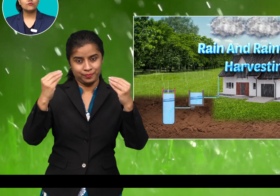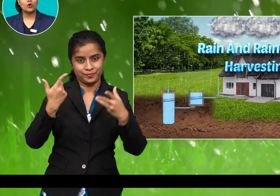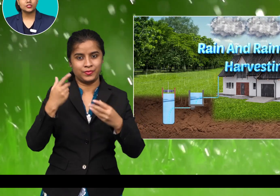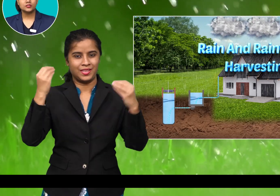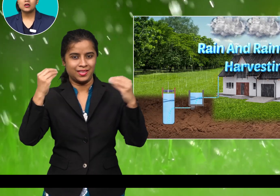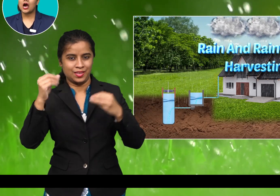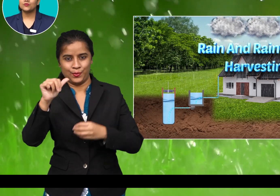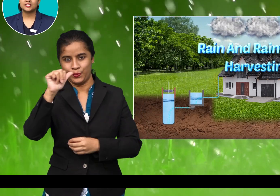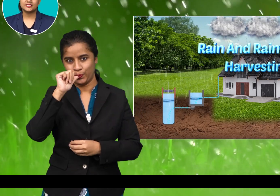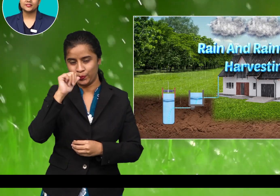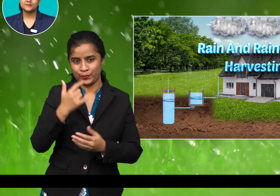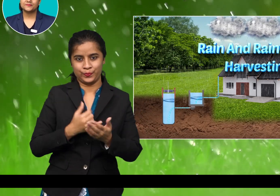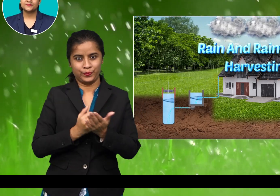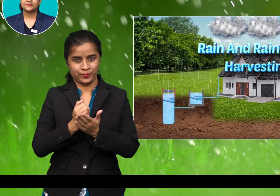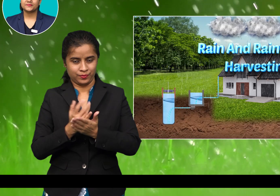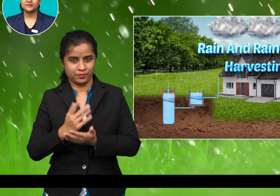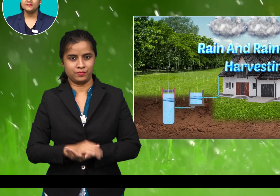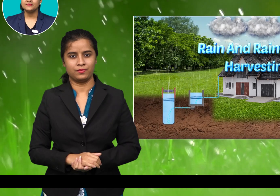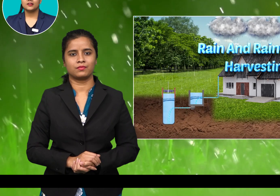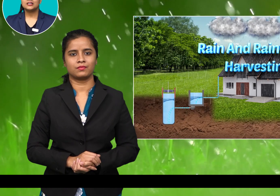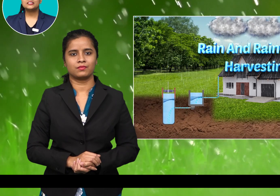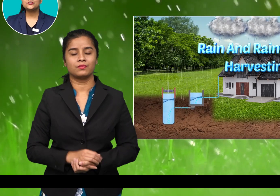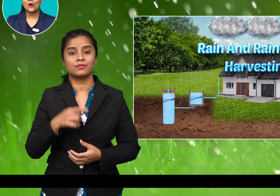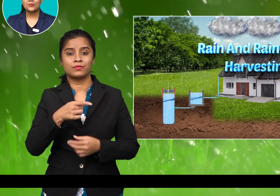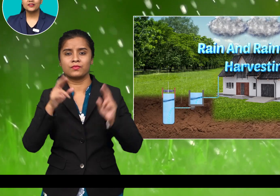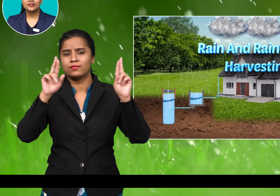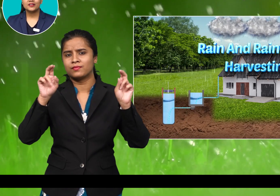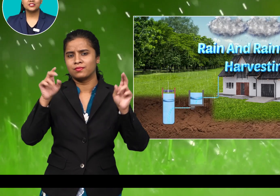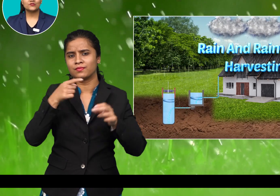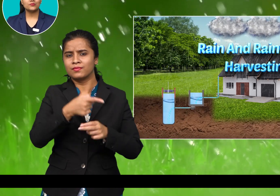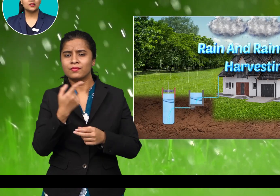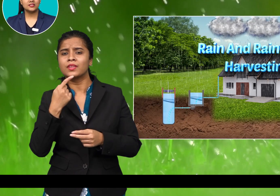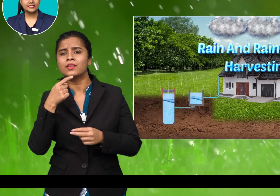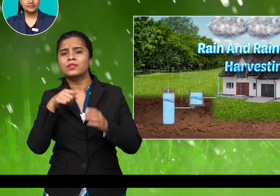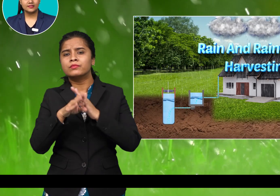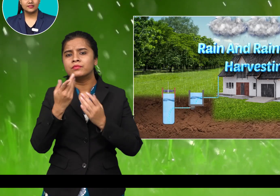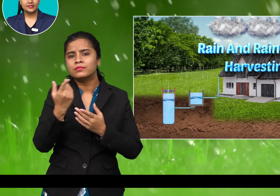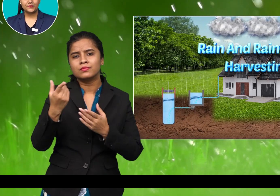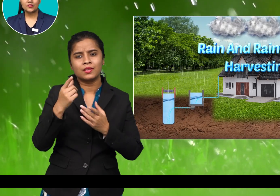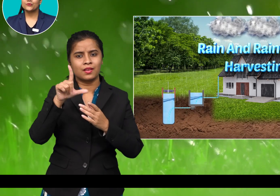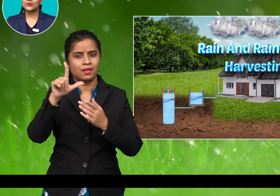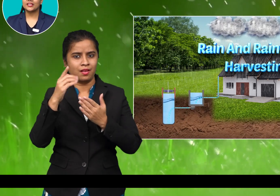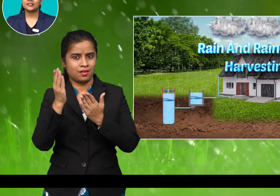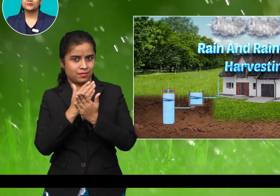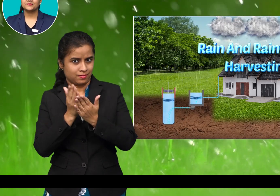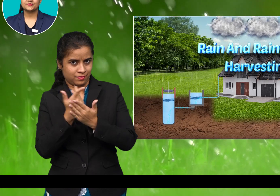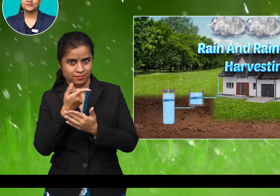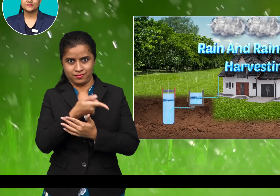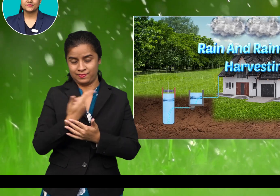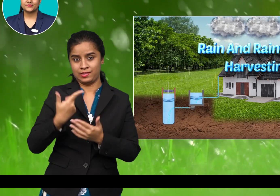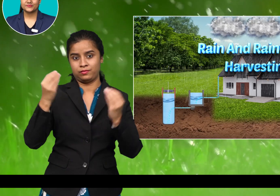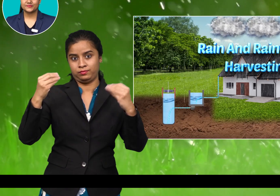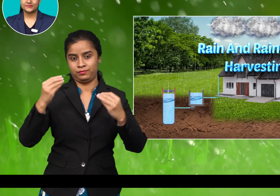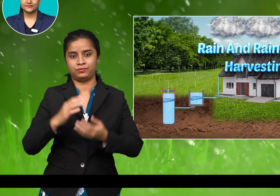and rainwater harvesting. This topic is from the lesson Rain.